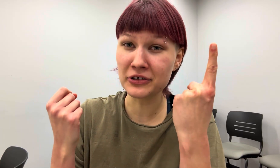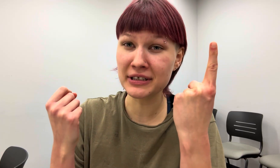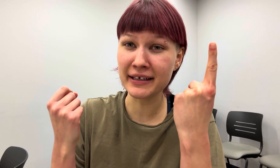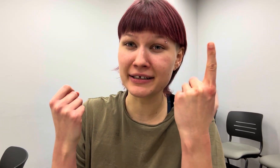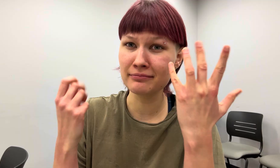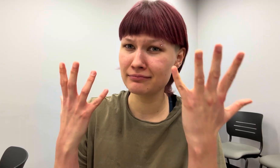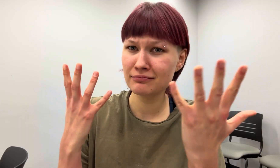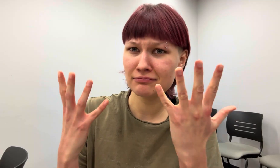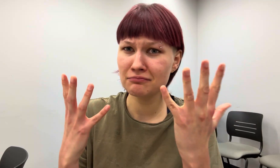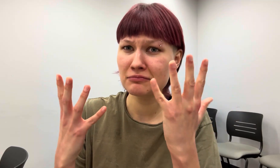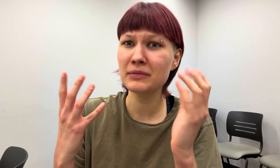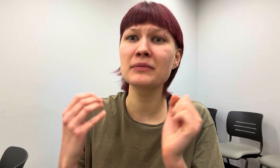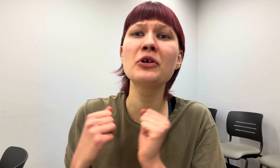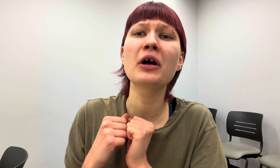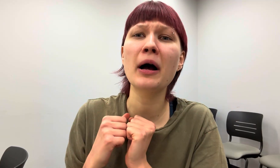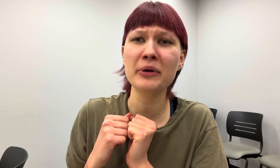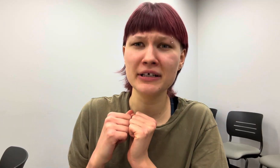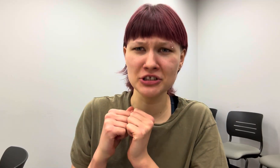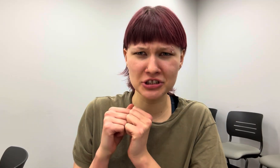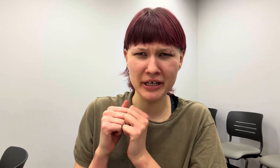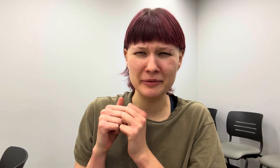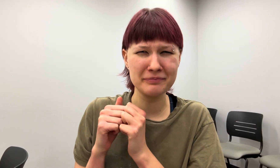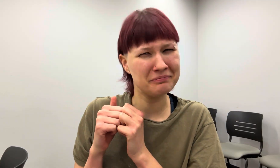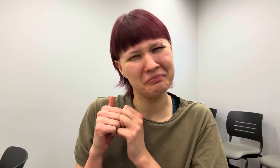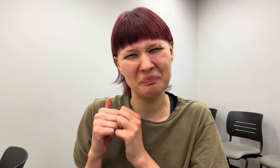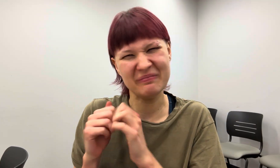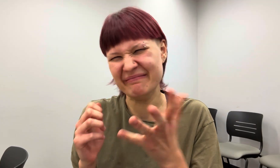understanding, little comprehension check,